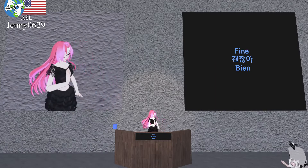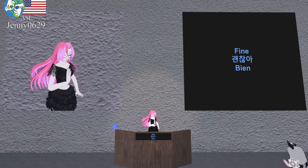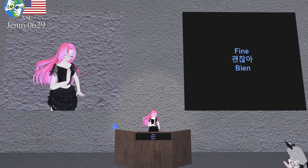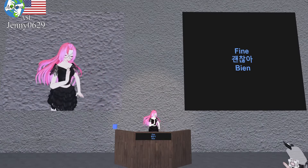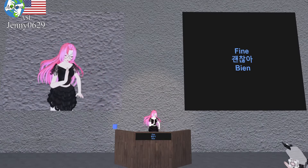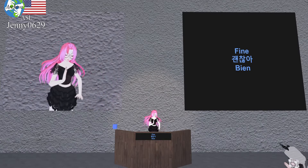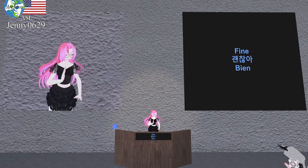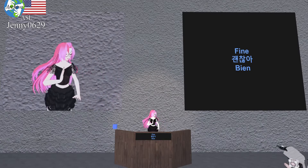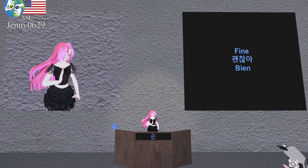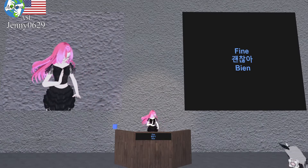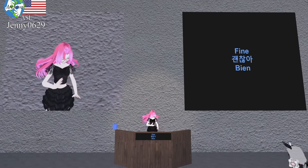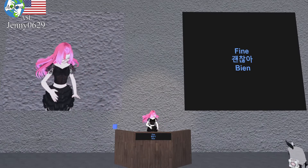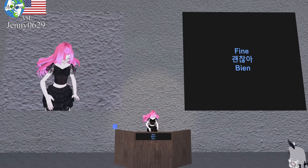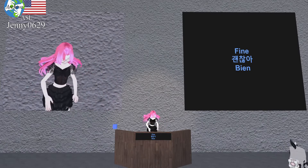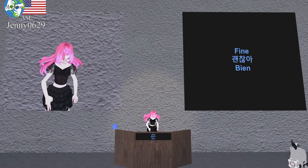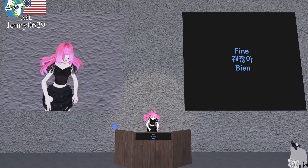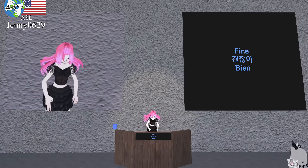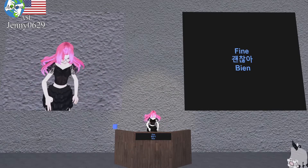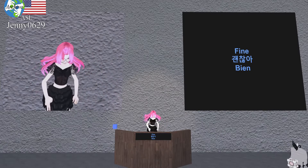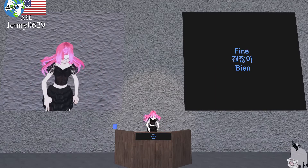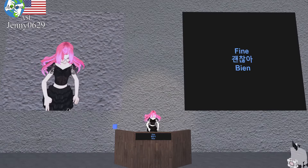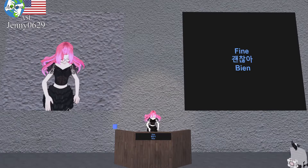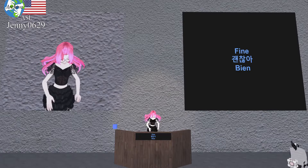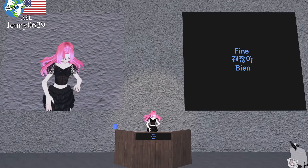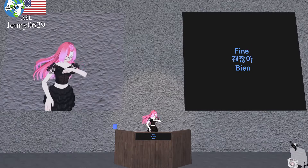We're just fine.